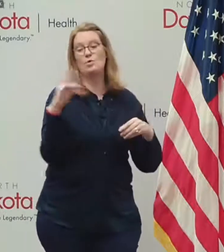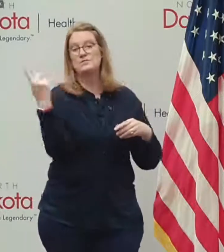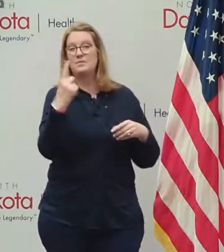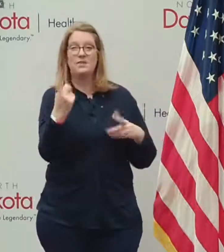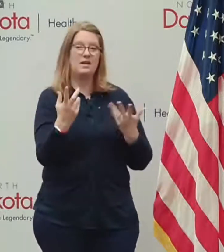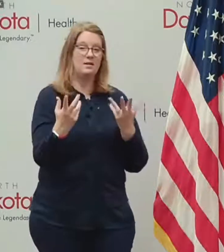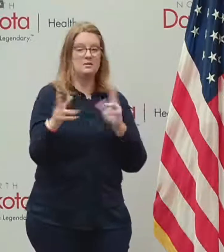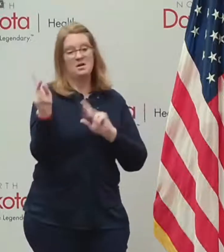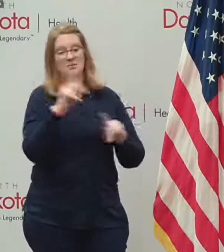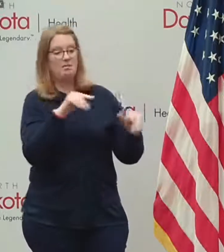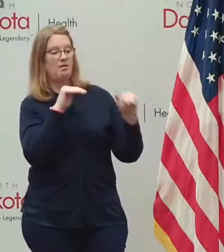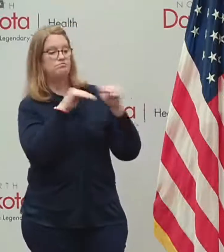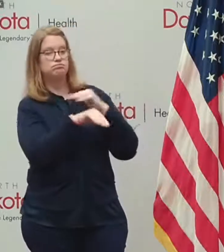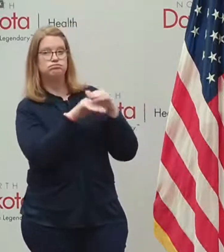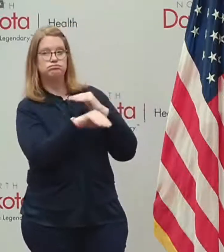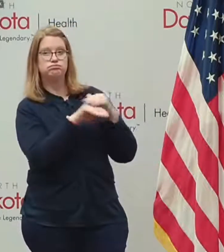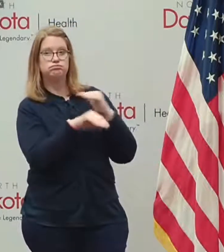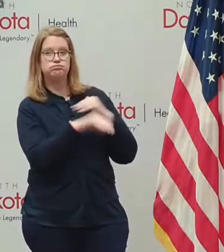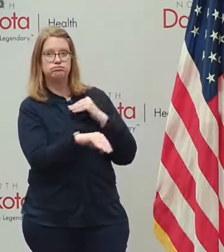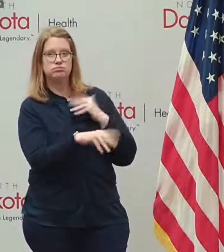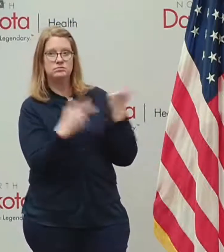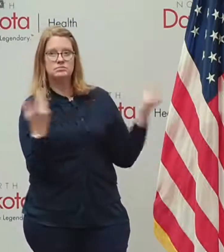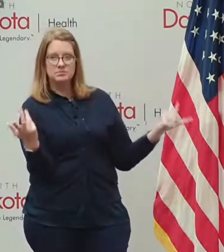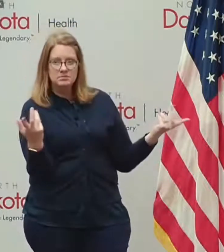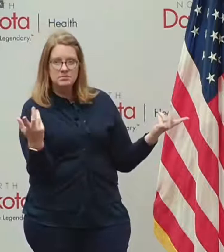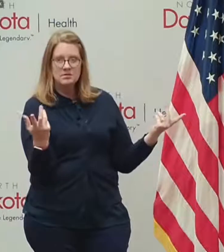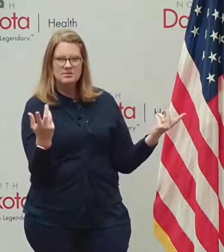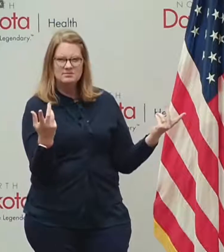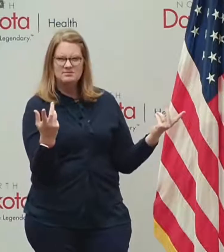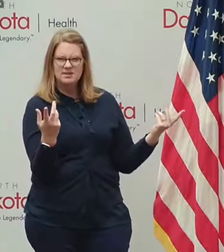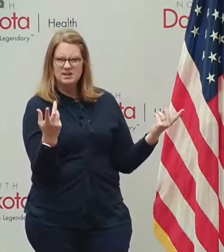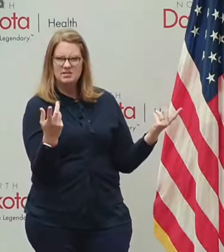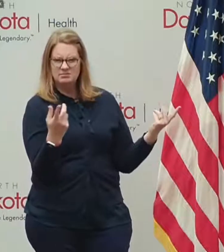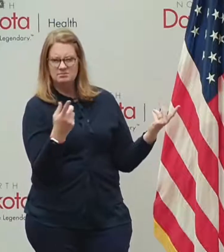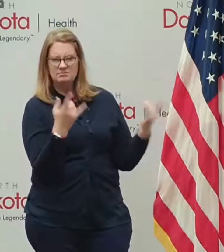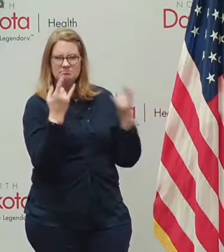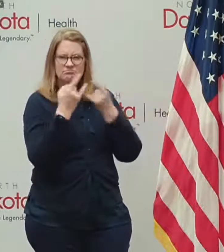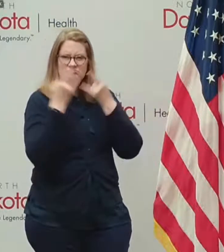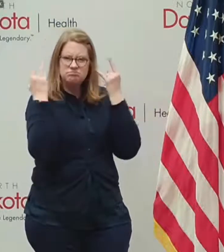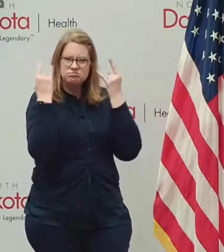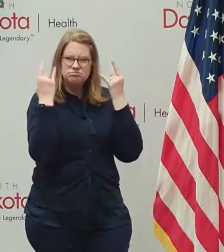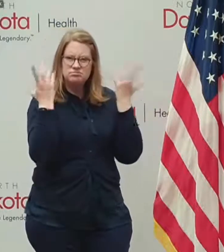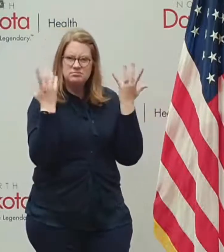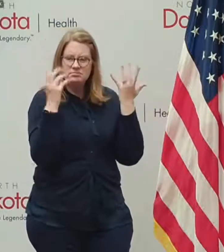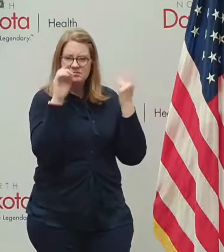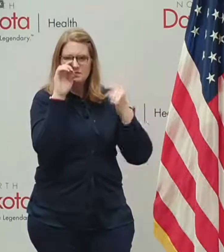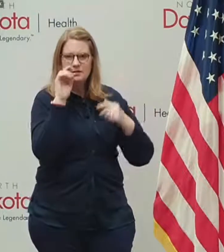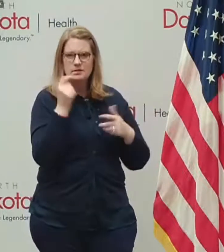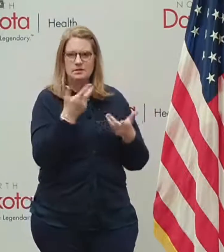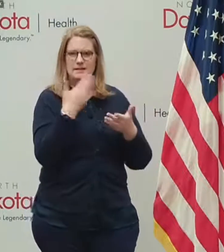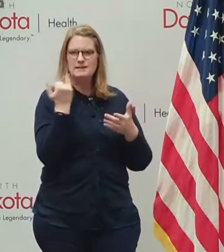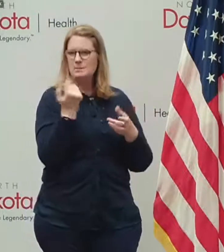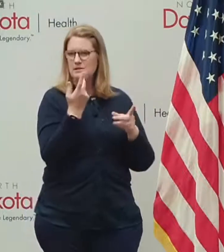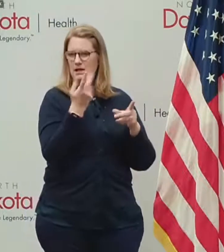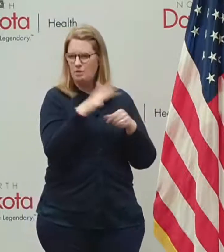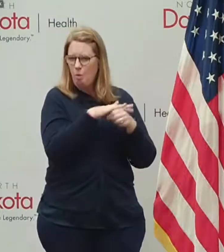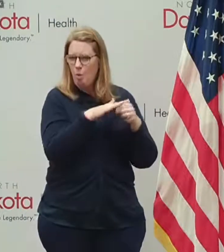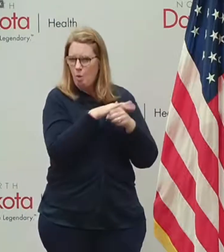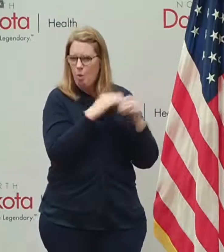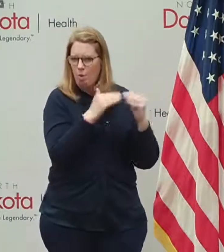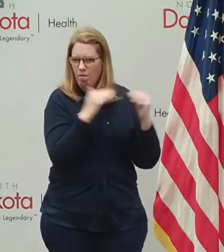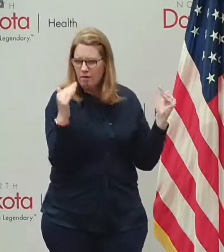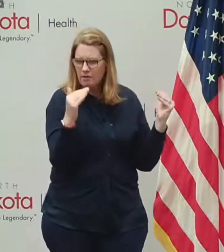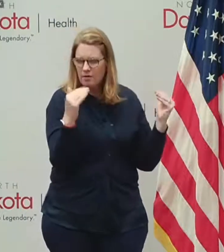may not be taking appropriate controls. Those things are absolutely best handled at the local level, and even at